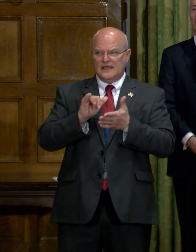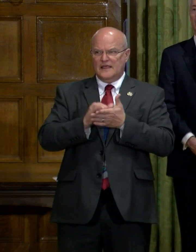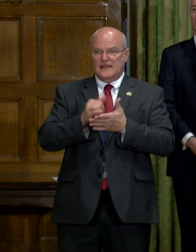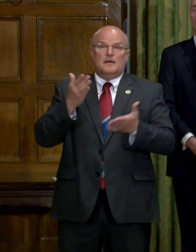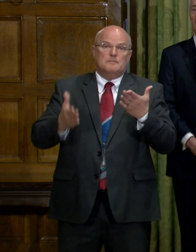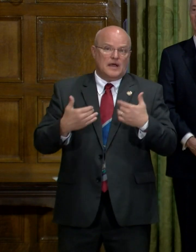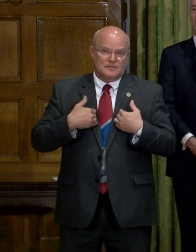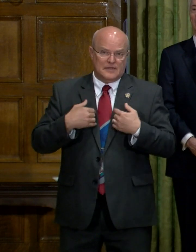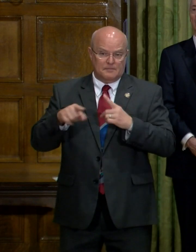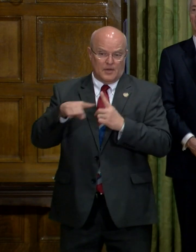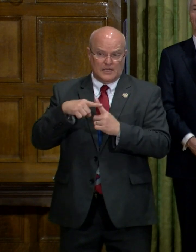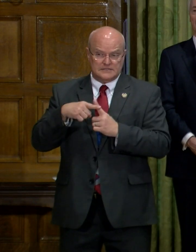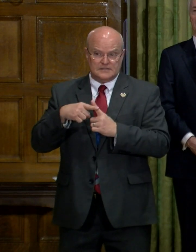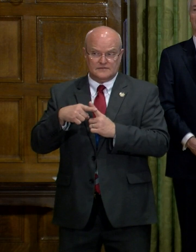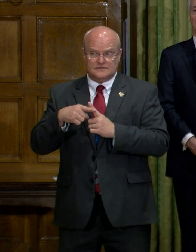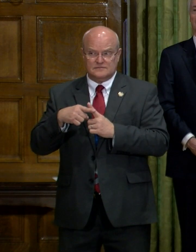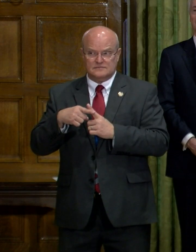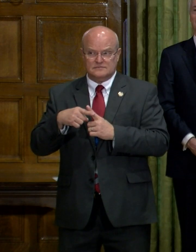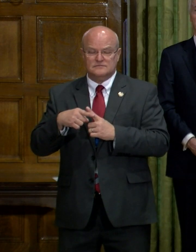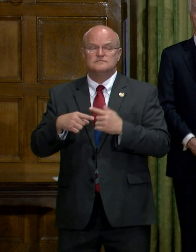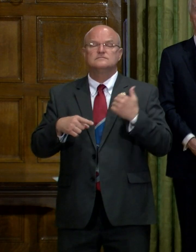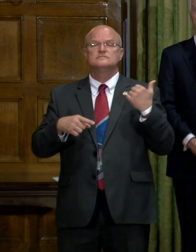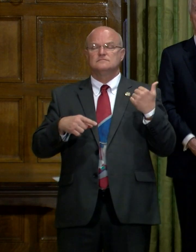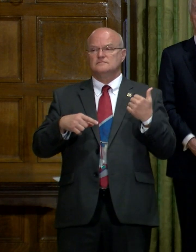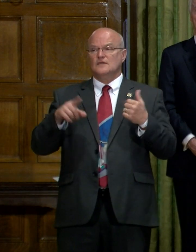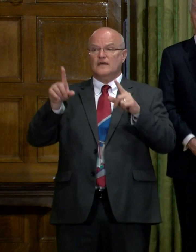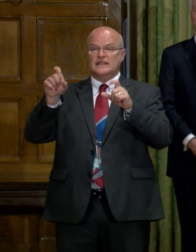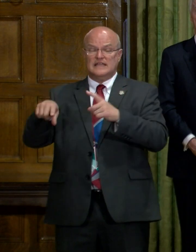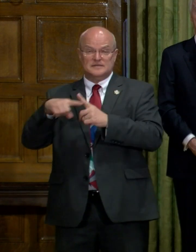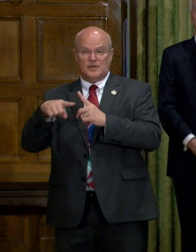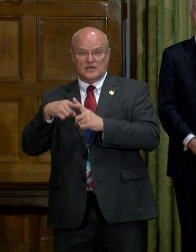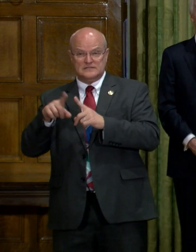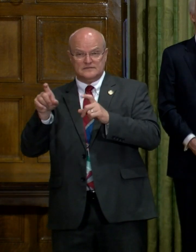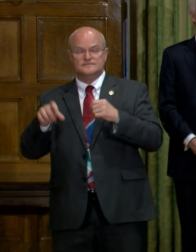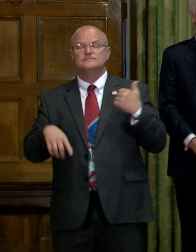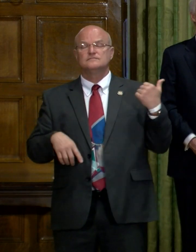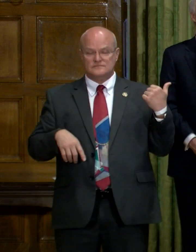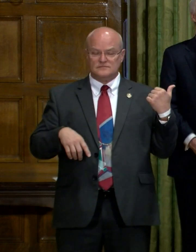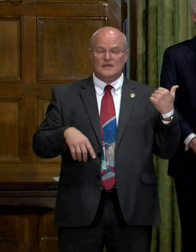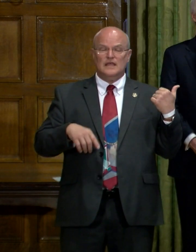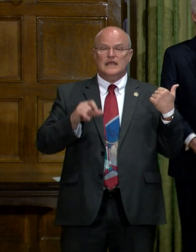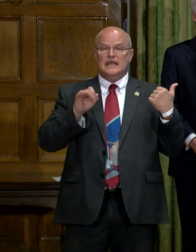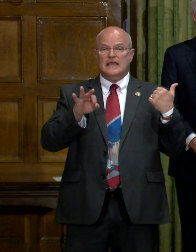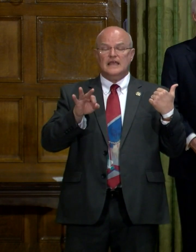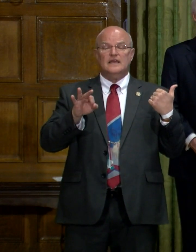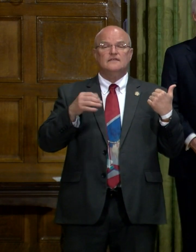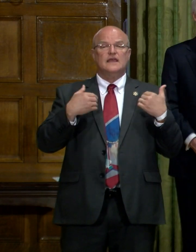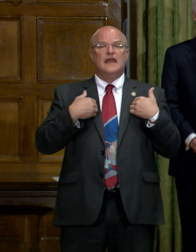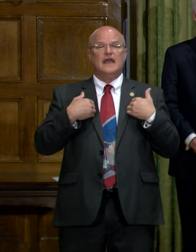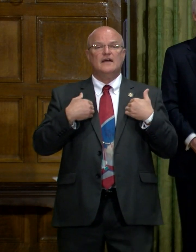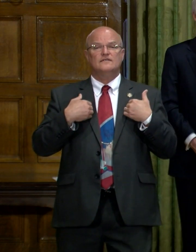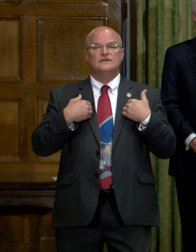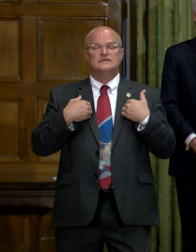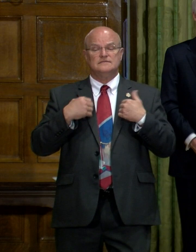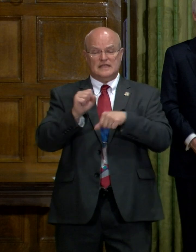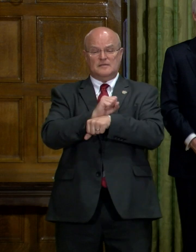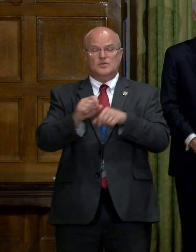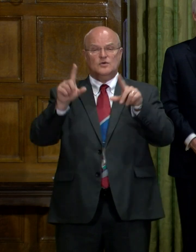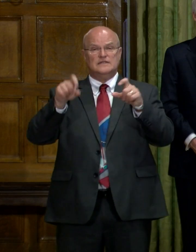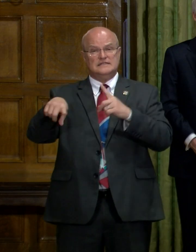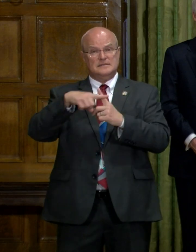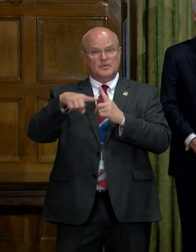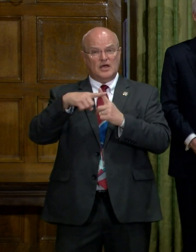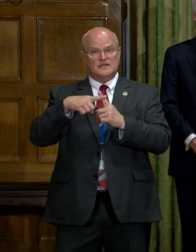that might be positive. Well, if they're... Right. If there was an employee who